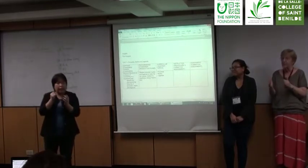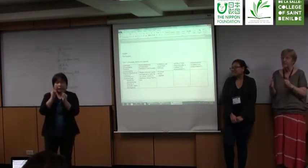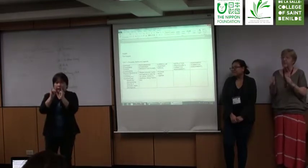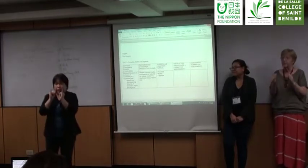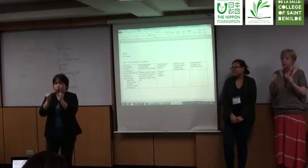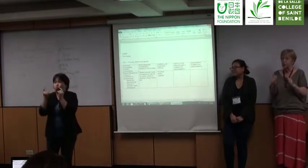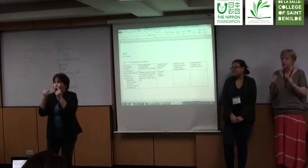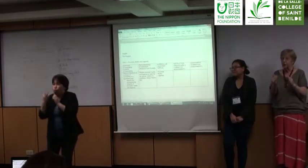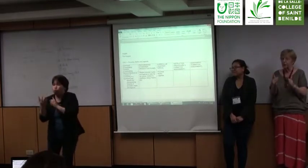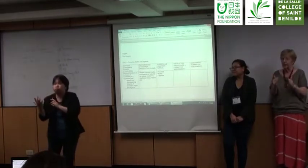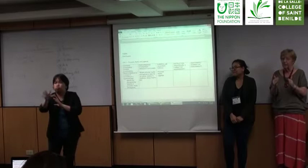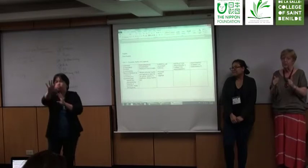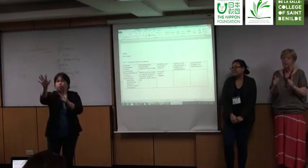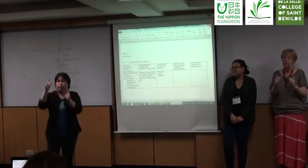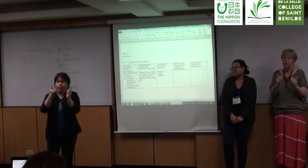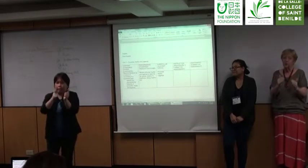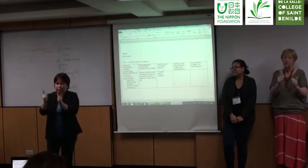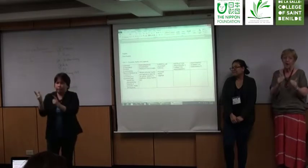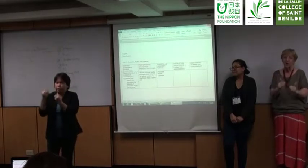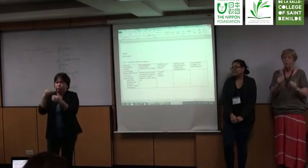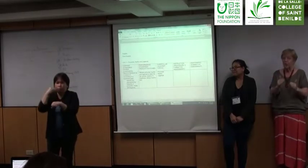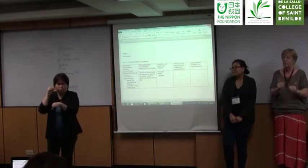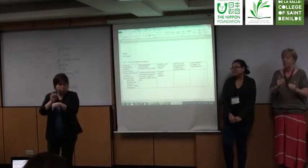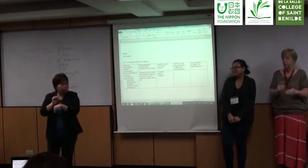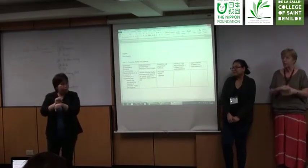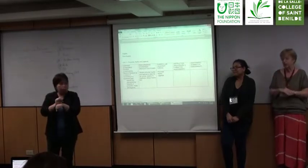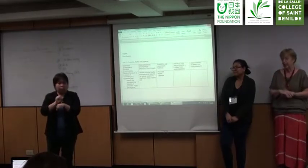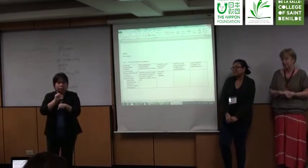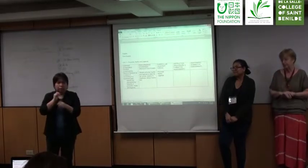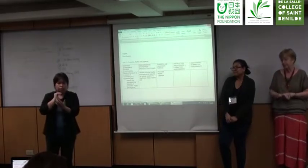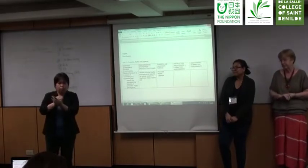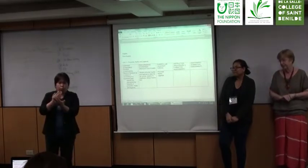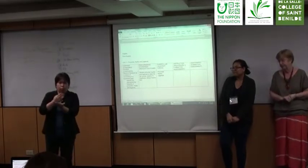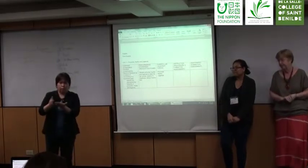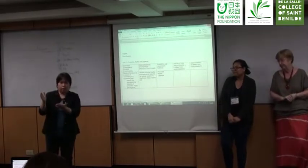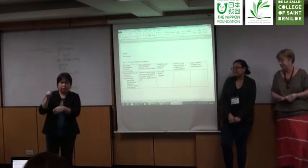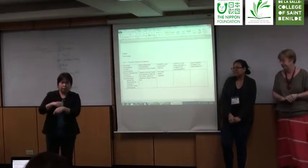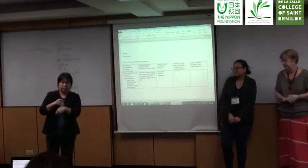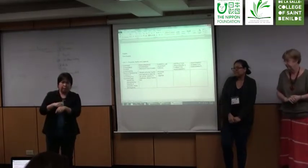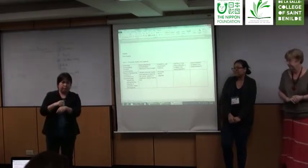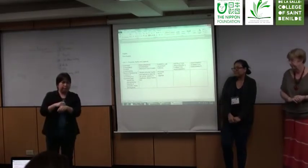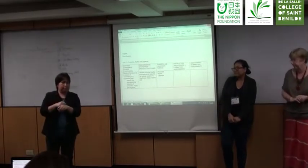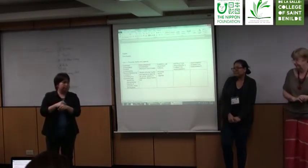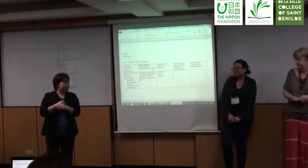structure your lesson and structure your assignment so that students aren't wasting too much time.